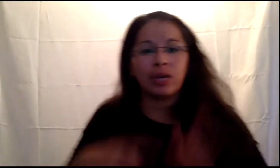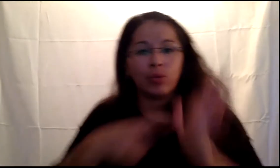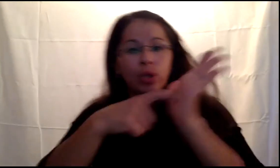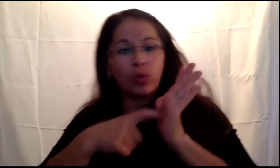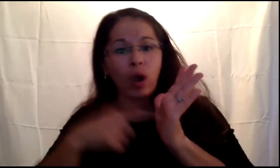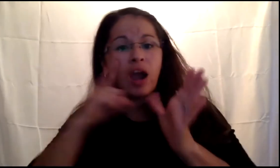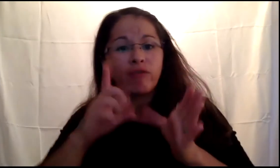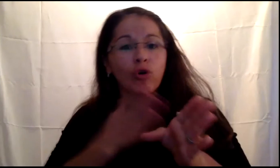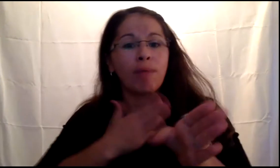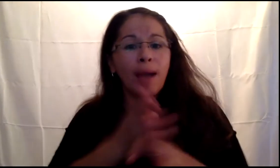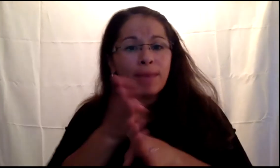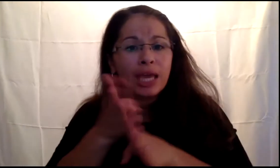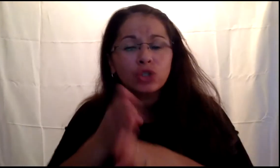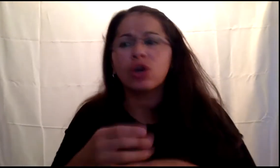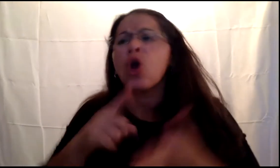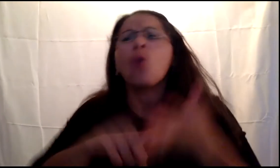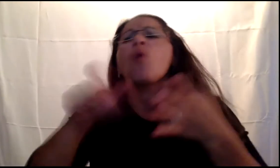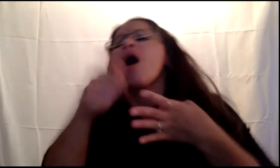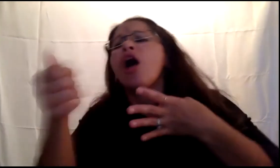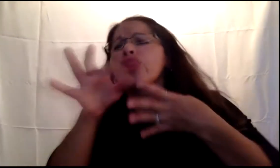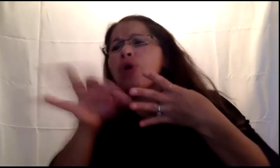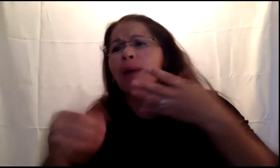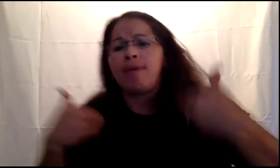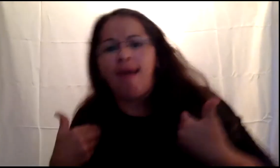Or does that mean that I can't do something